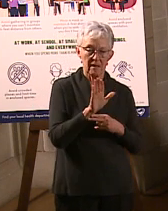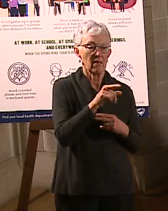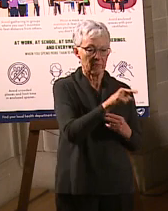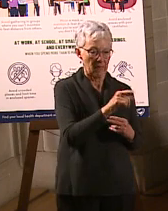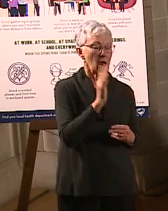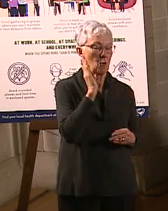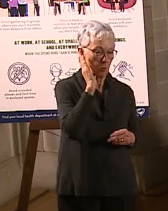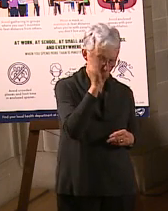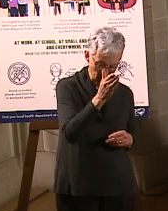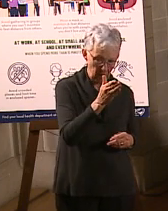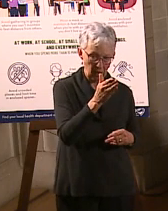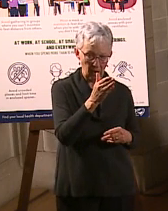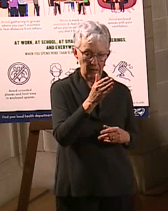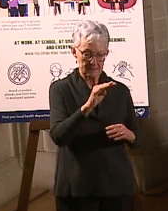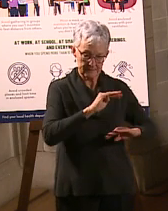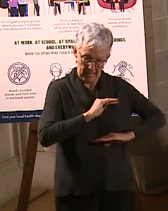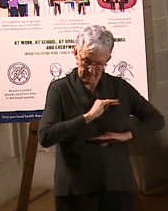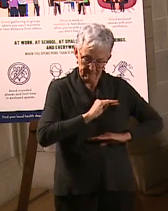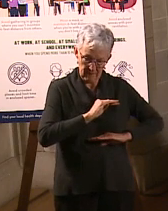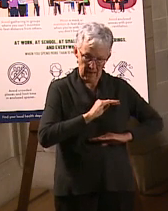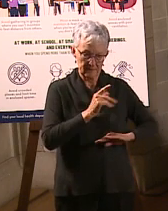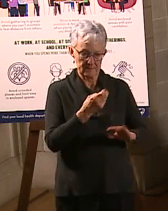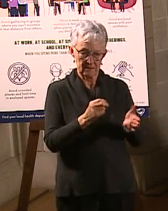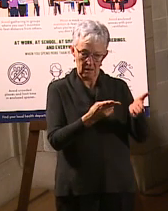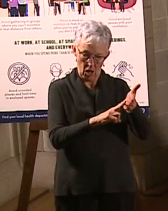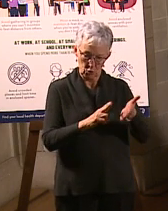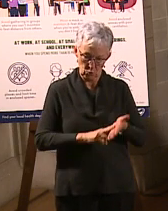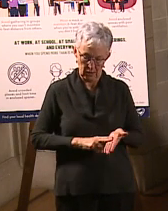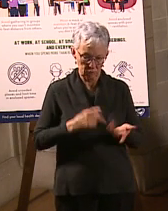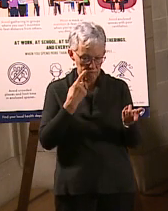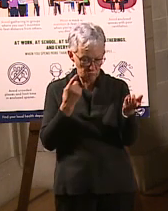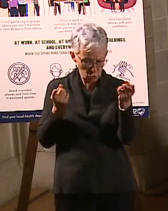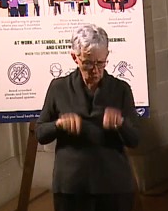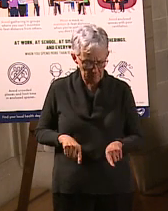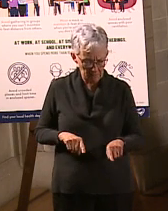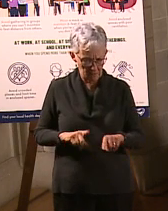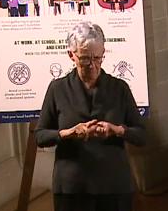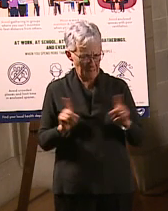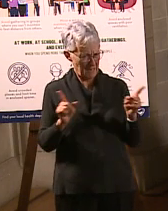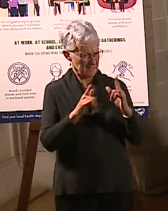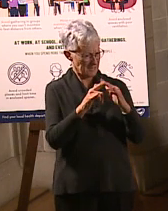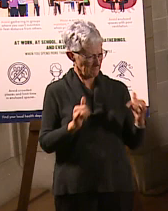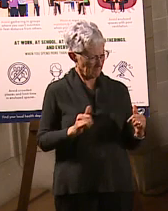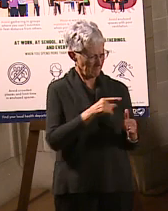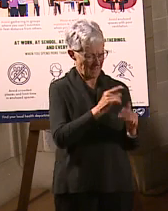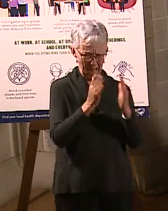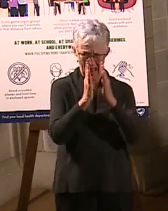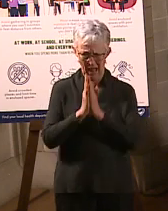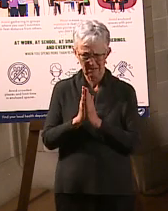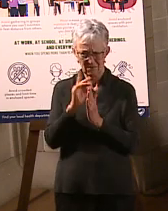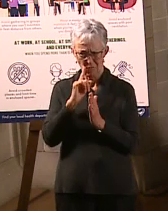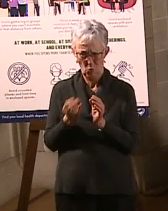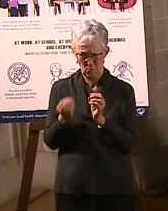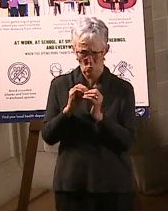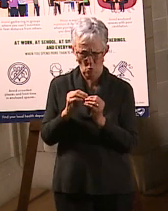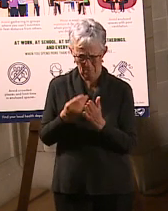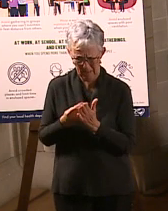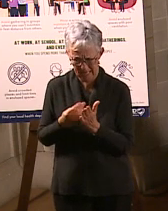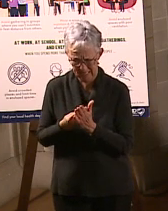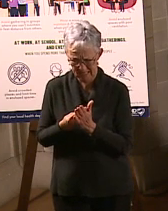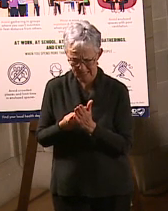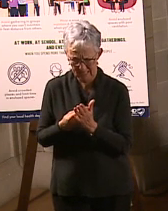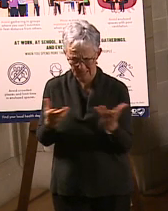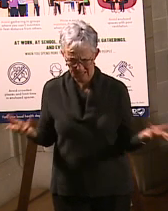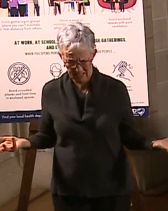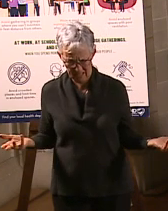which they said they would need more money at the same time. So is that a problem that the state accepted